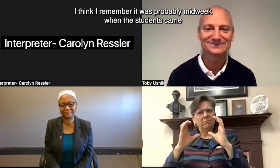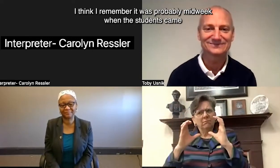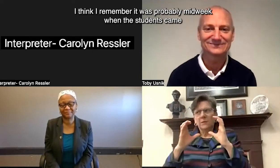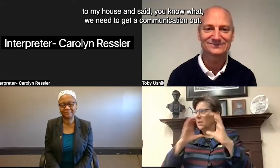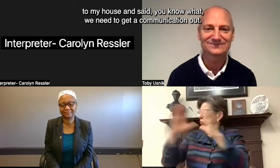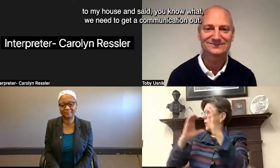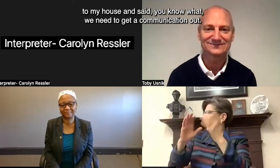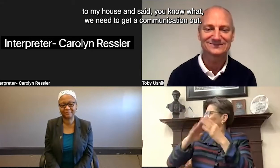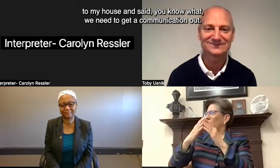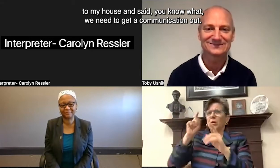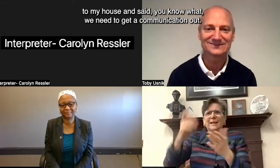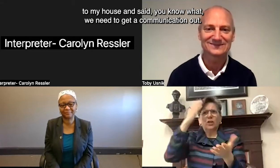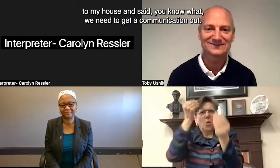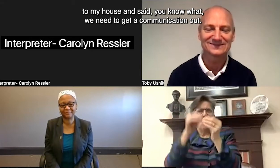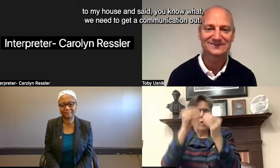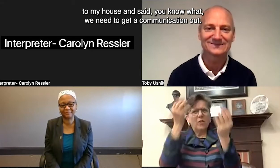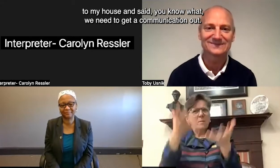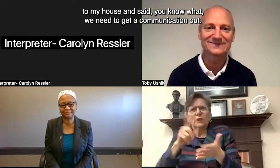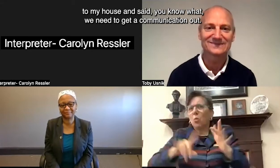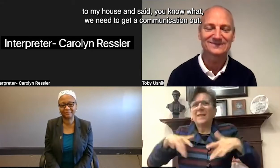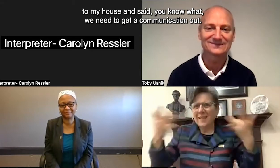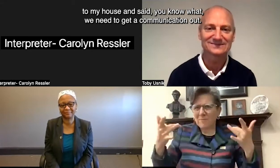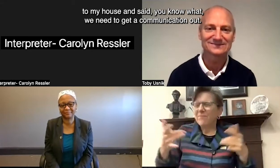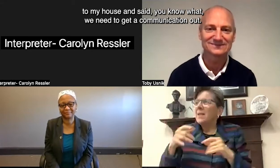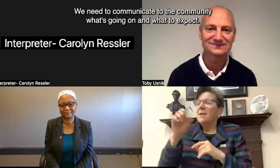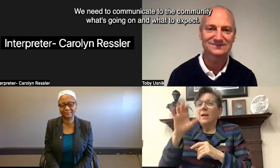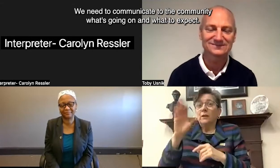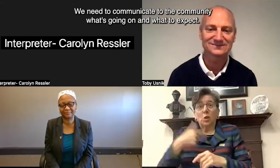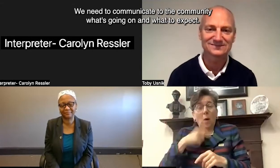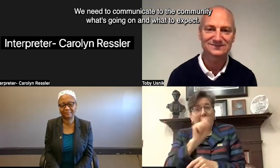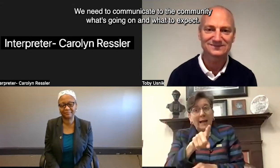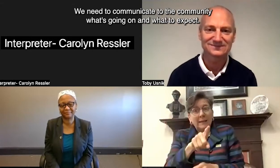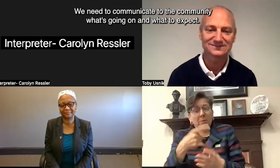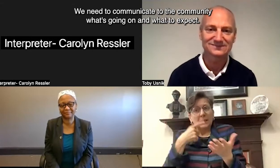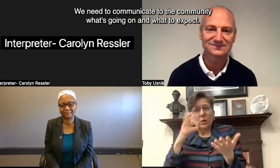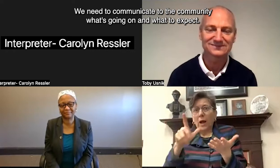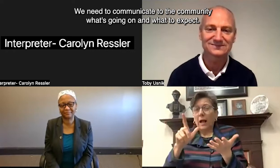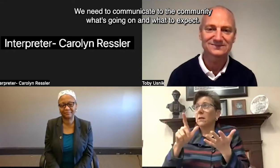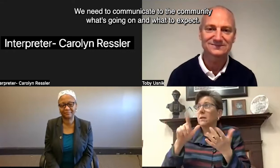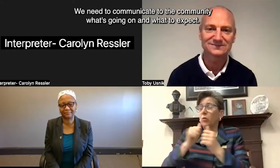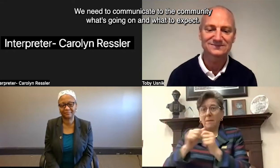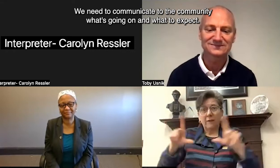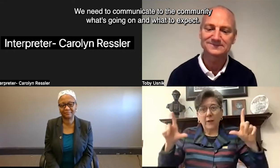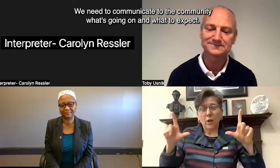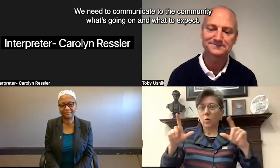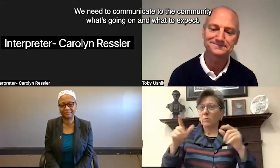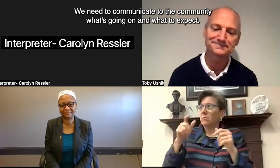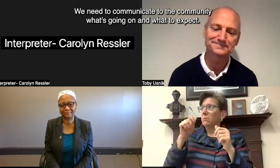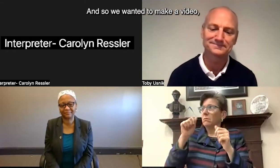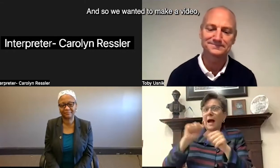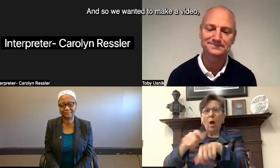you know what, we need to get a communication out. We need to communicate to the community what's going on and what to expect. And so,